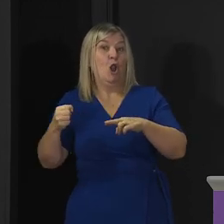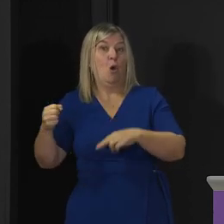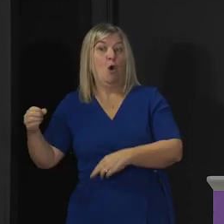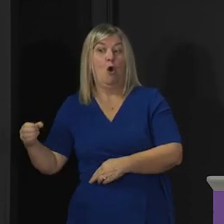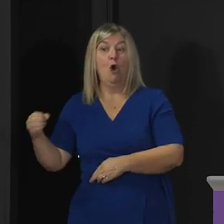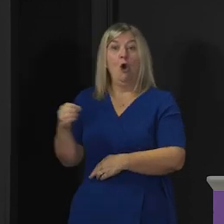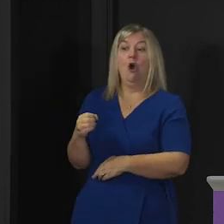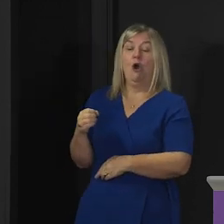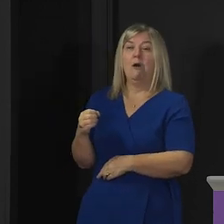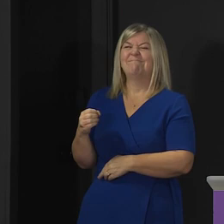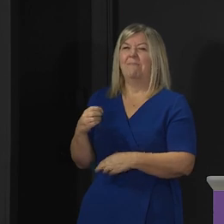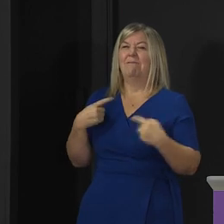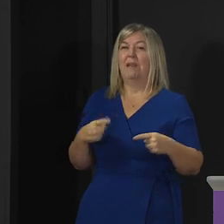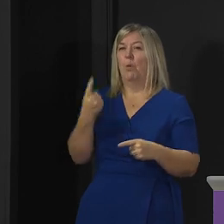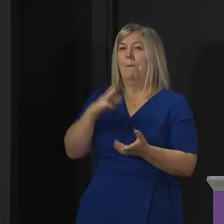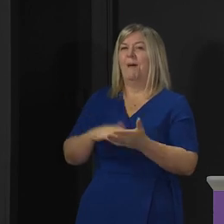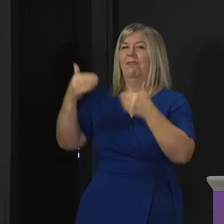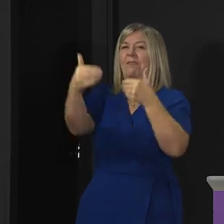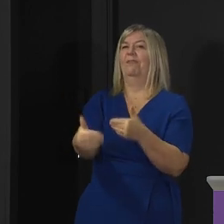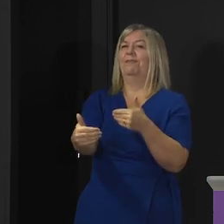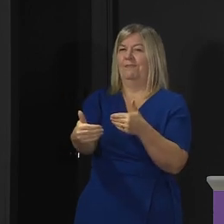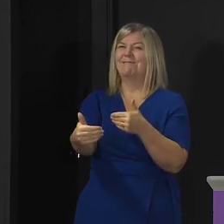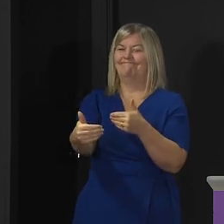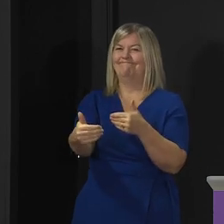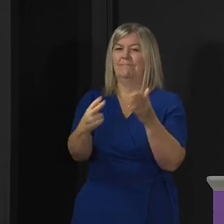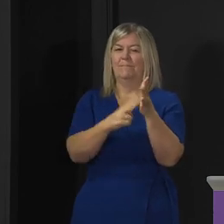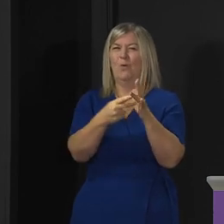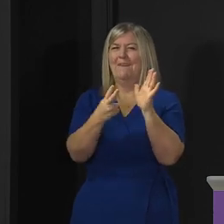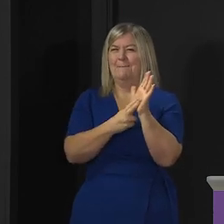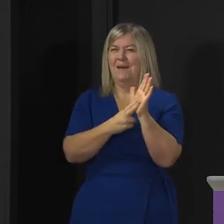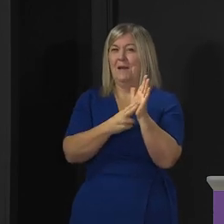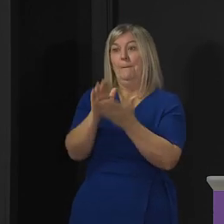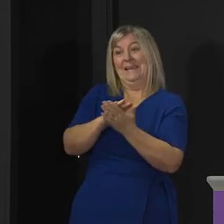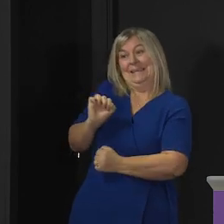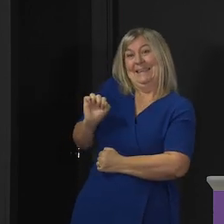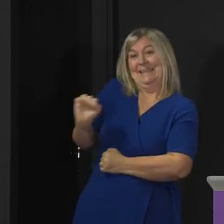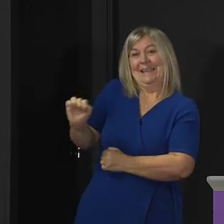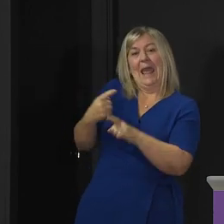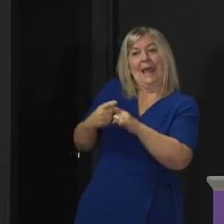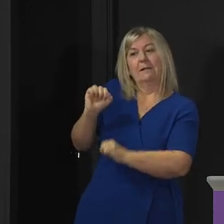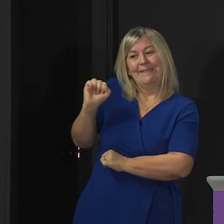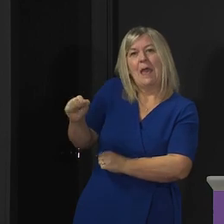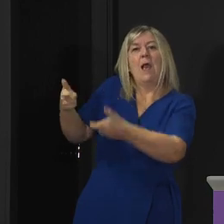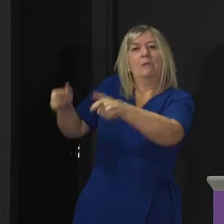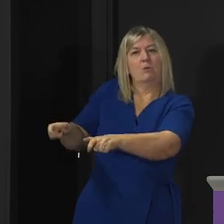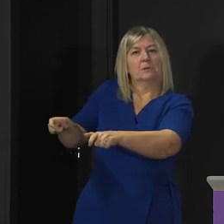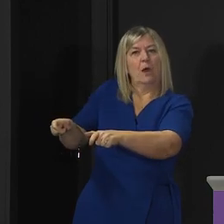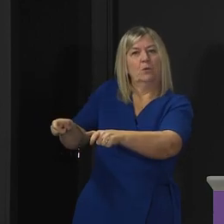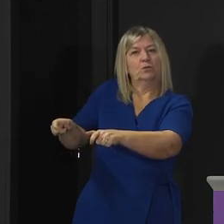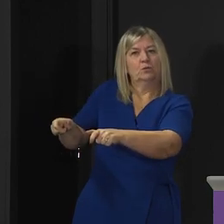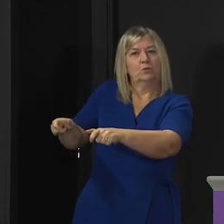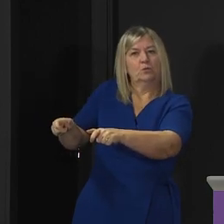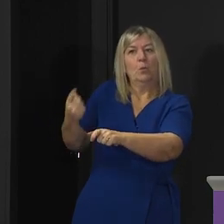going to be available for the next month during the period of England's lockdown. Now, we continue to press the case that it should